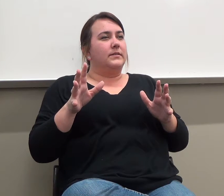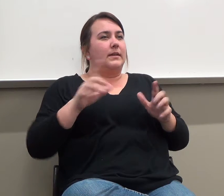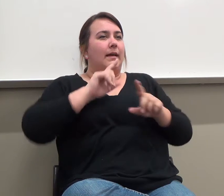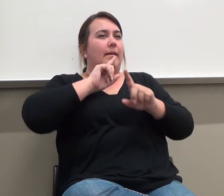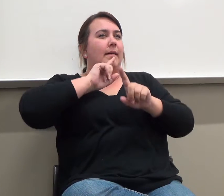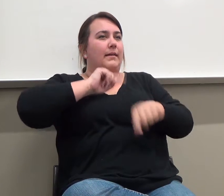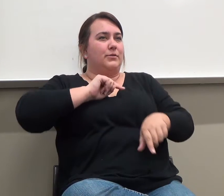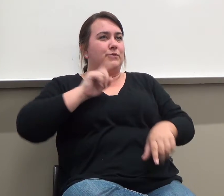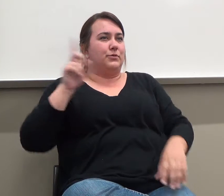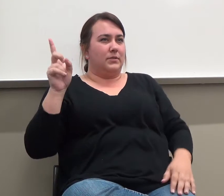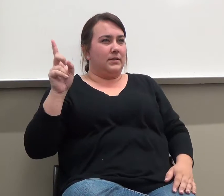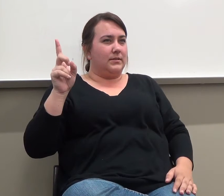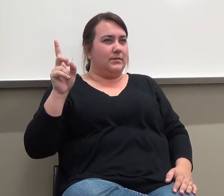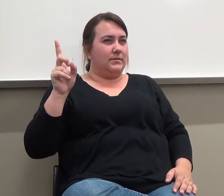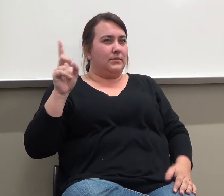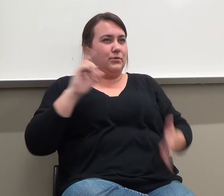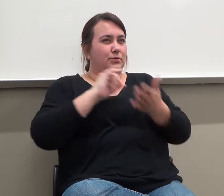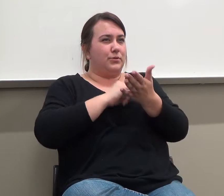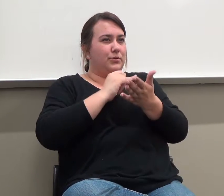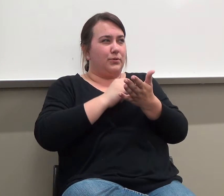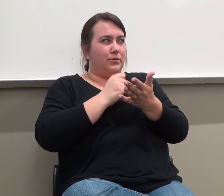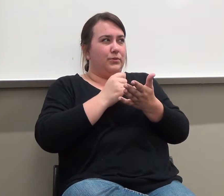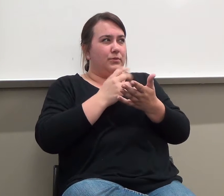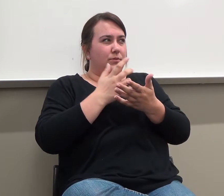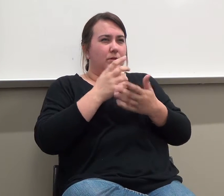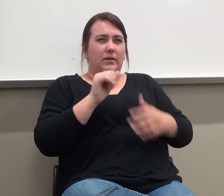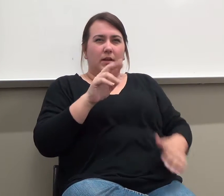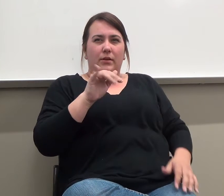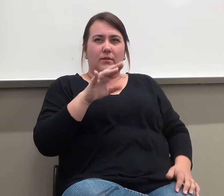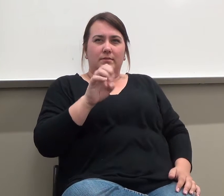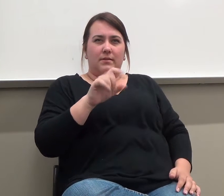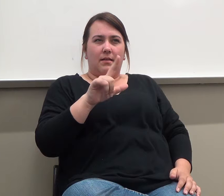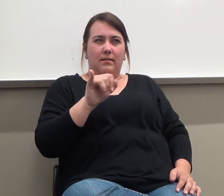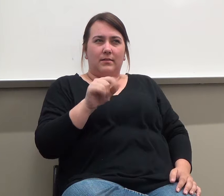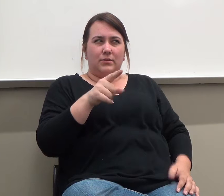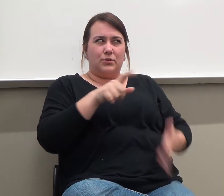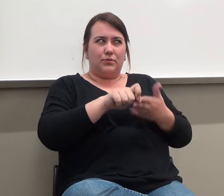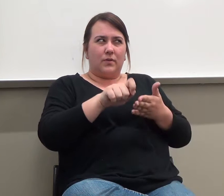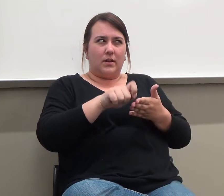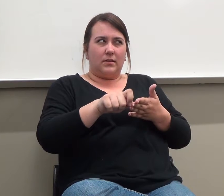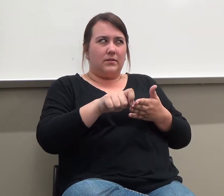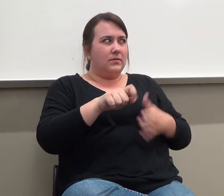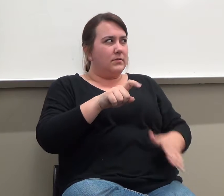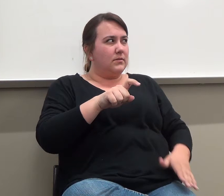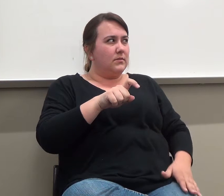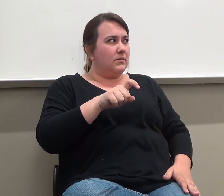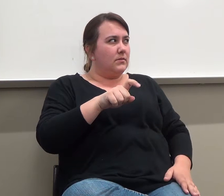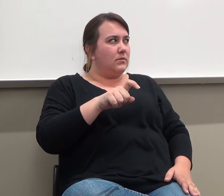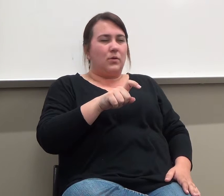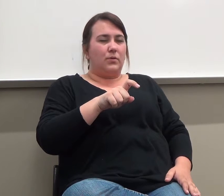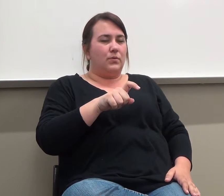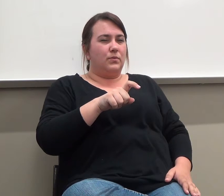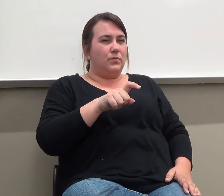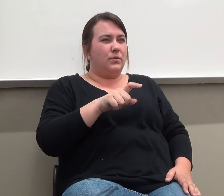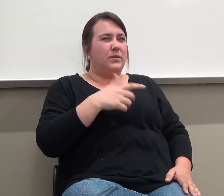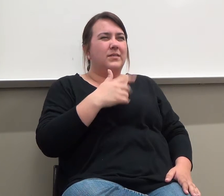answered this one. And those who, Araceli, did you write something? Was it you that wrote something on this?